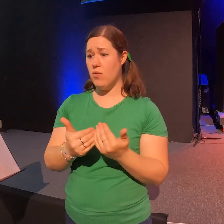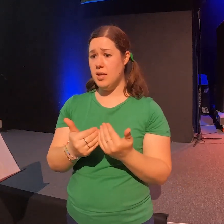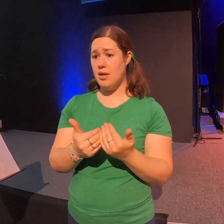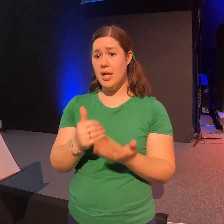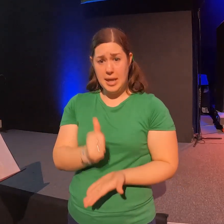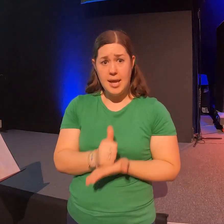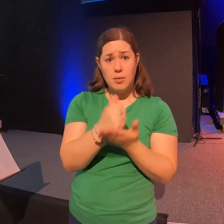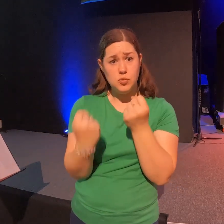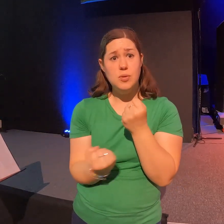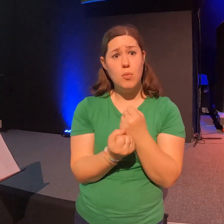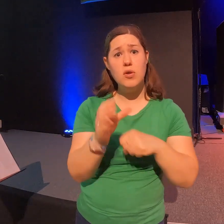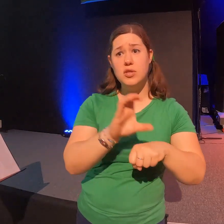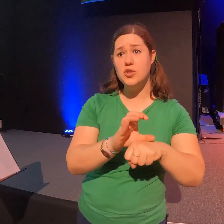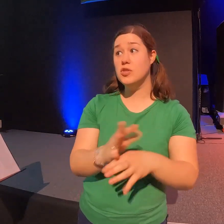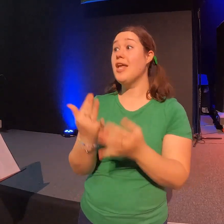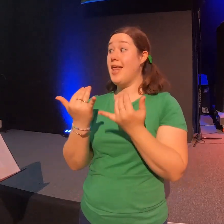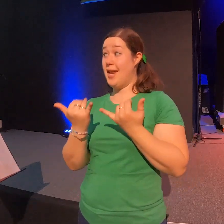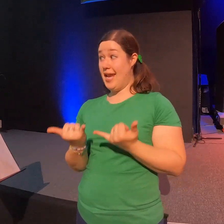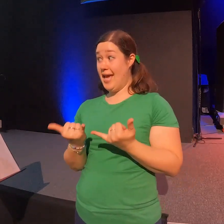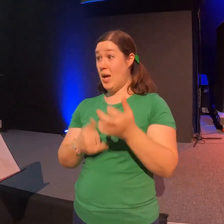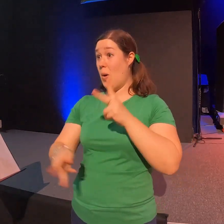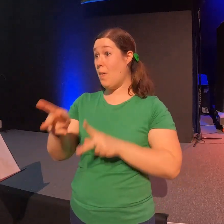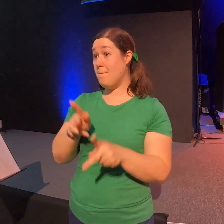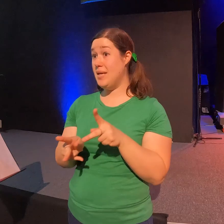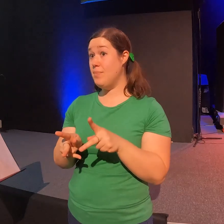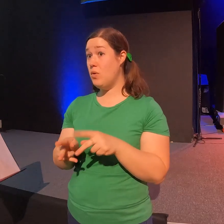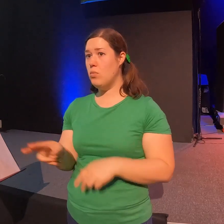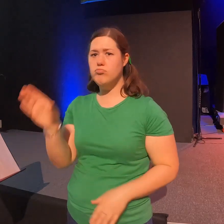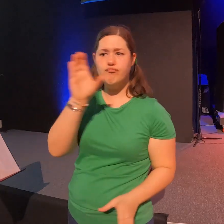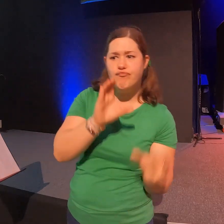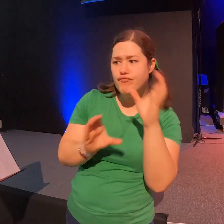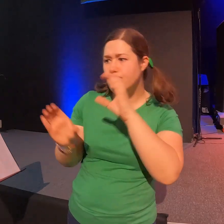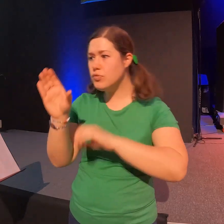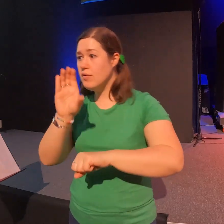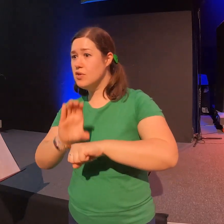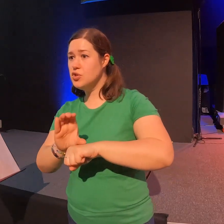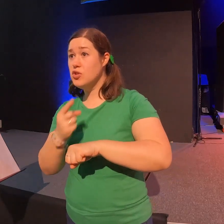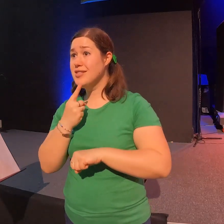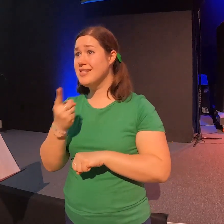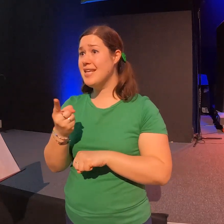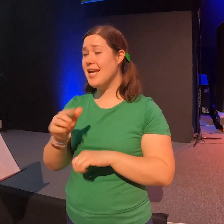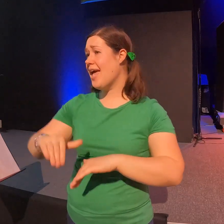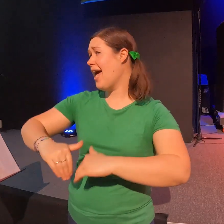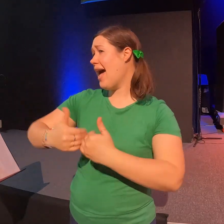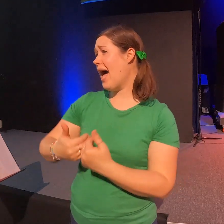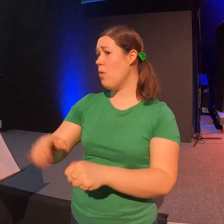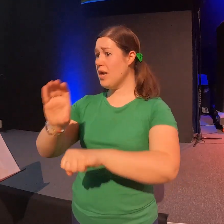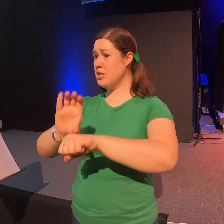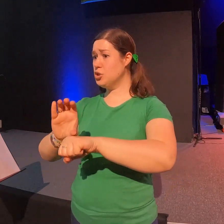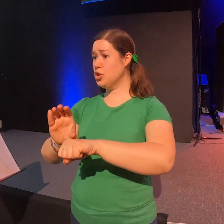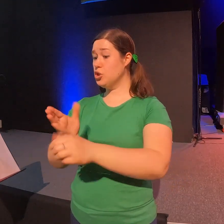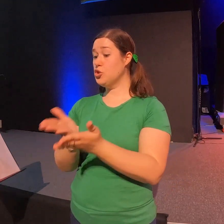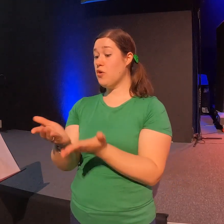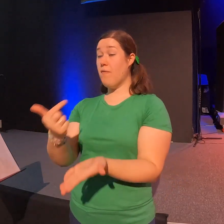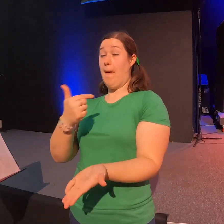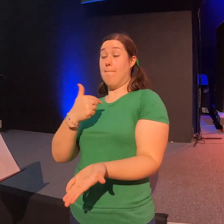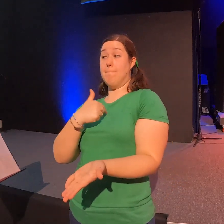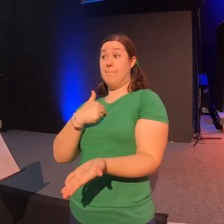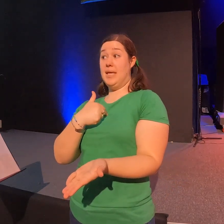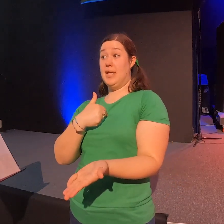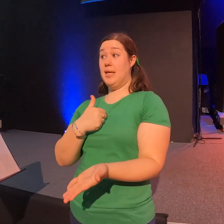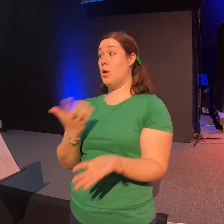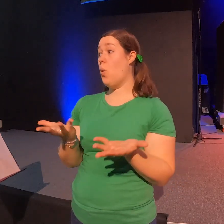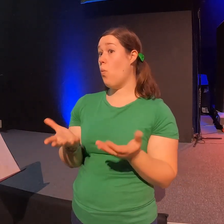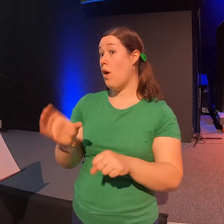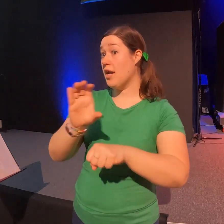some people, when it comes to looking for churches, all kinds of churches, they will say, how can the church serve me? What can the church